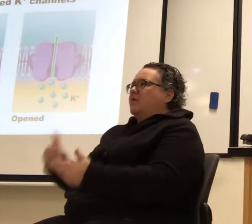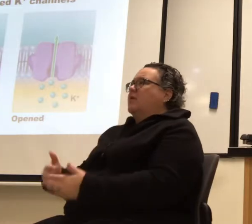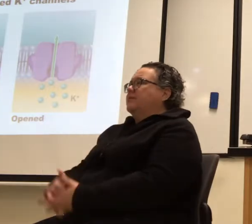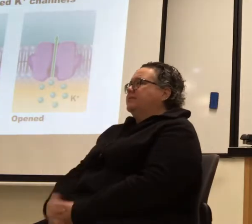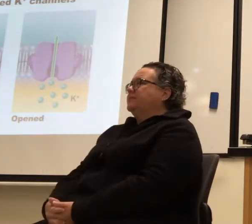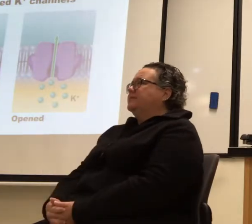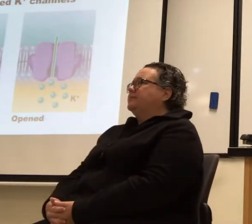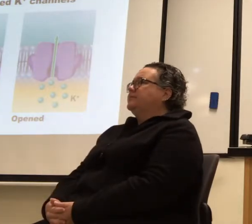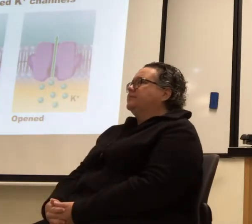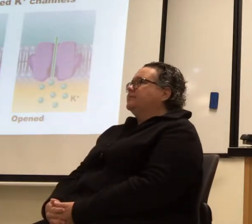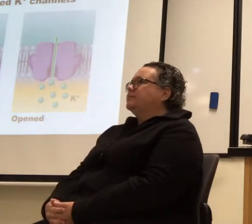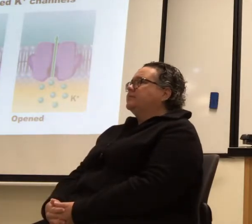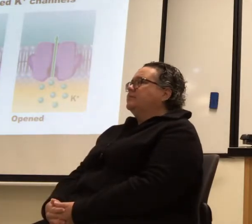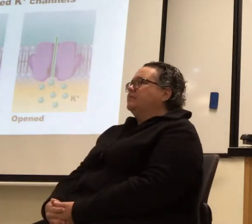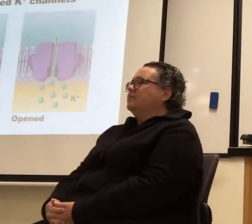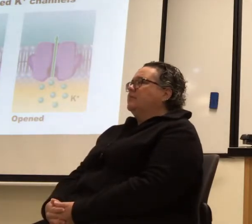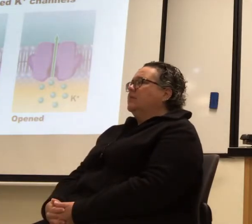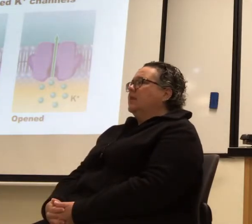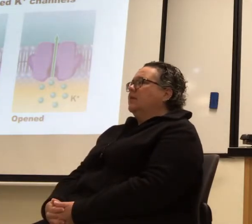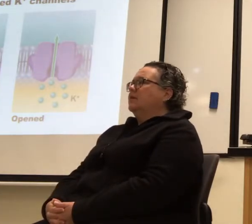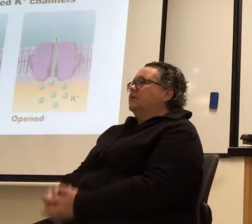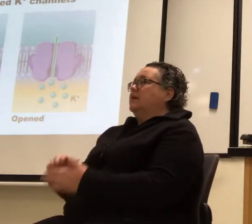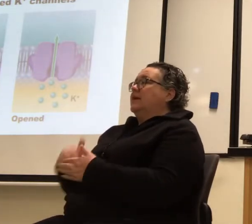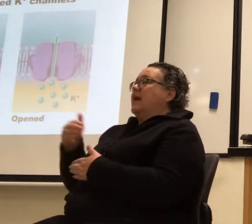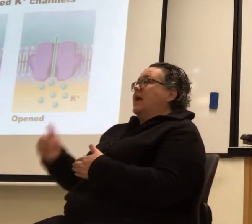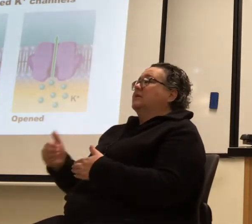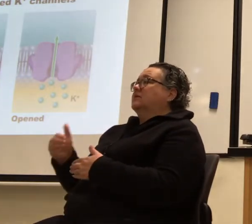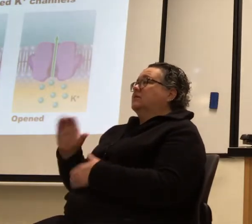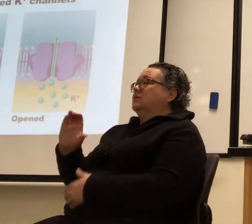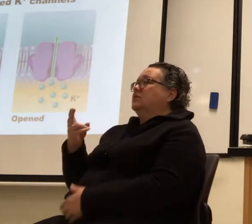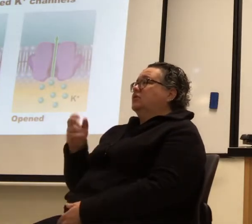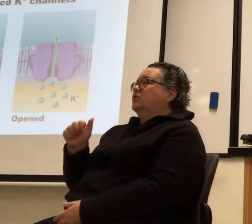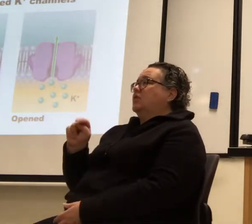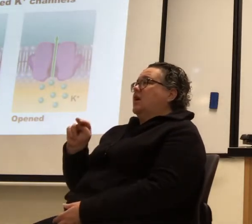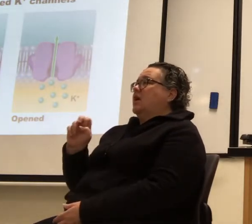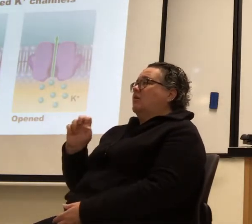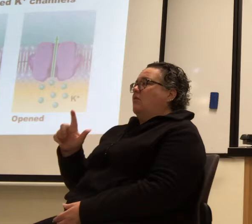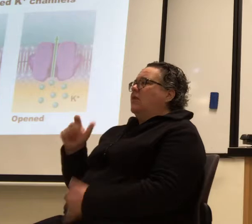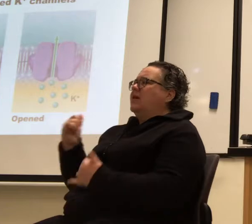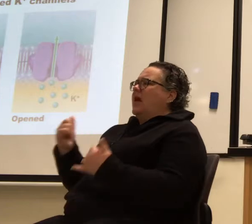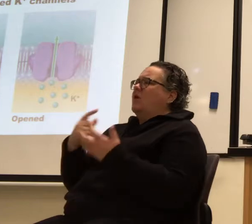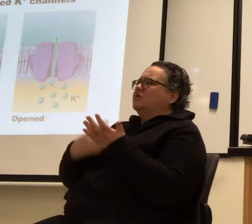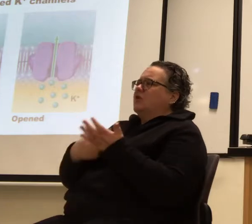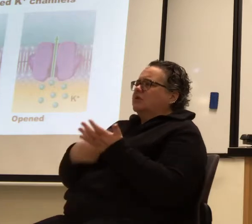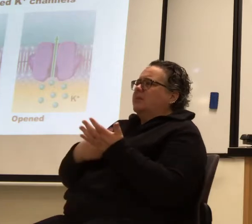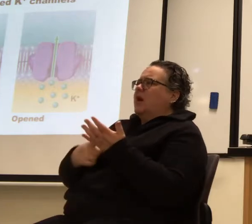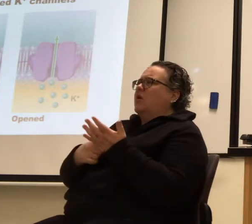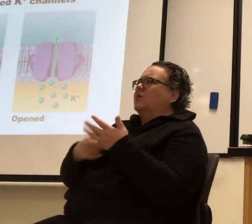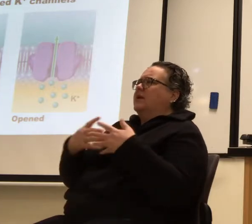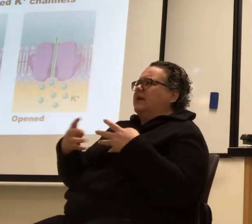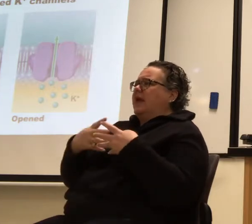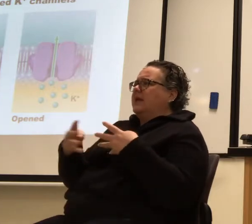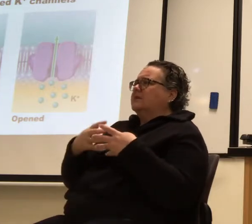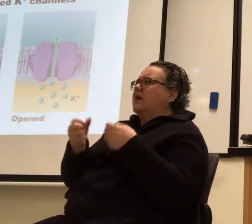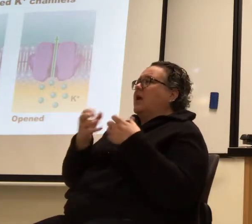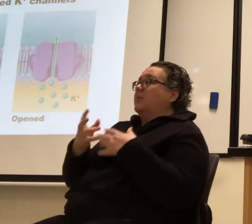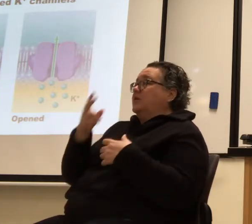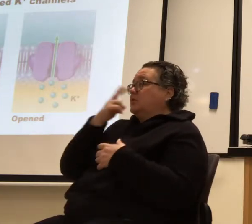channel, voltage gated potassium channel. Well, now I've kind of talked about gates. How many gates do you see? One or